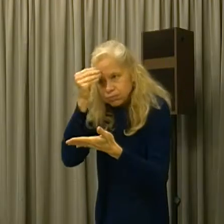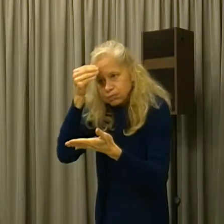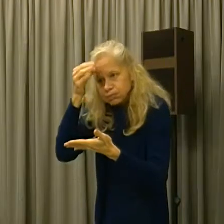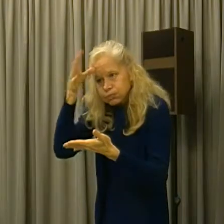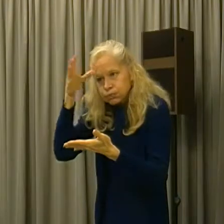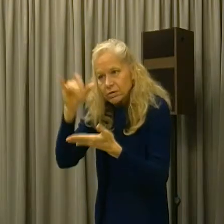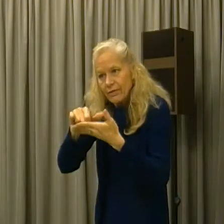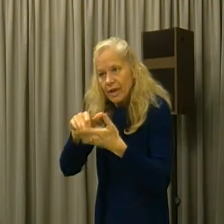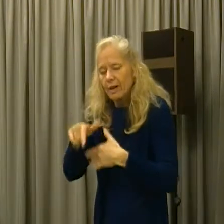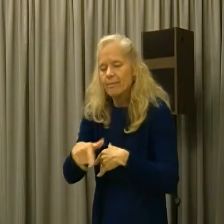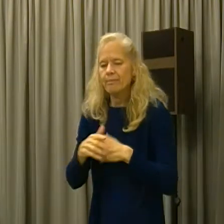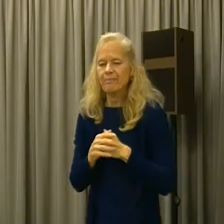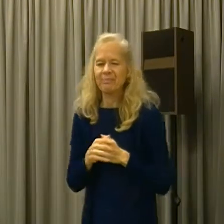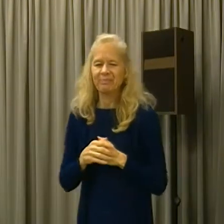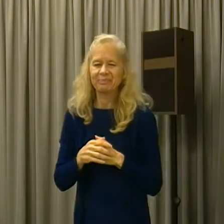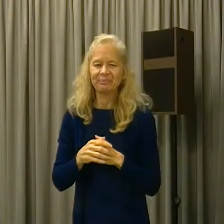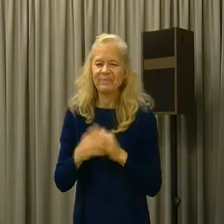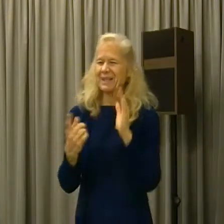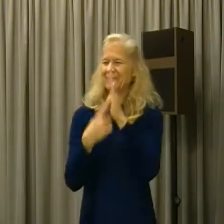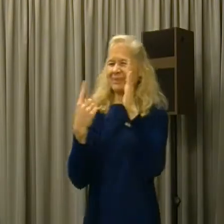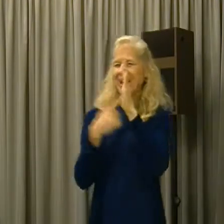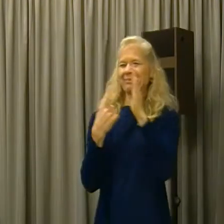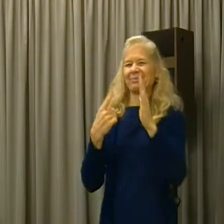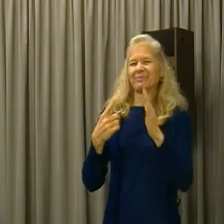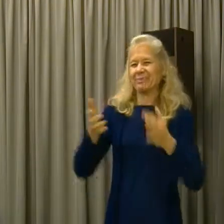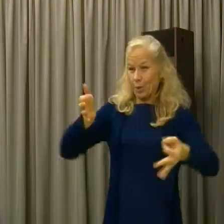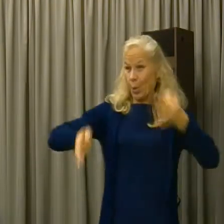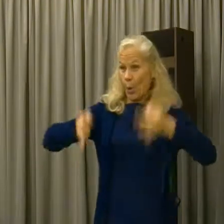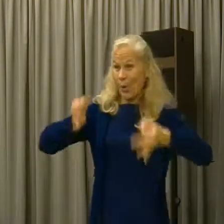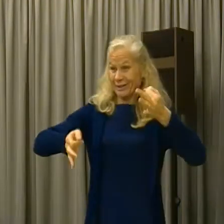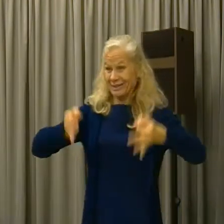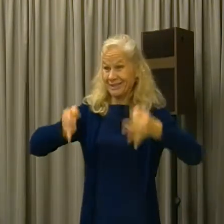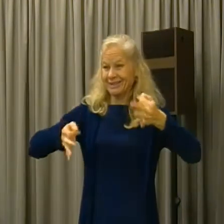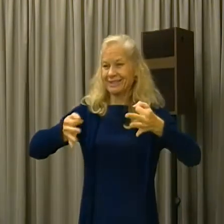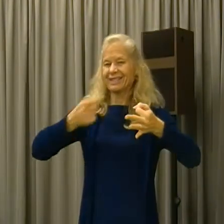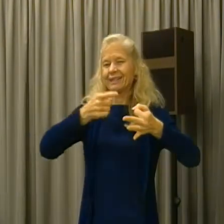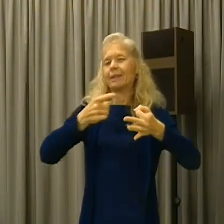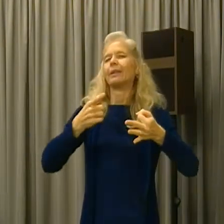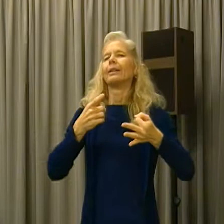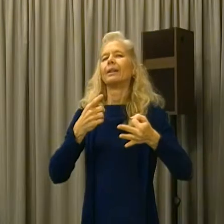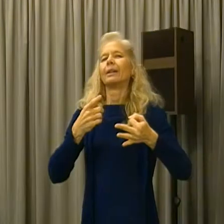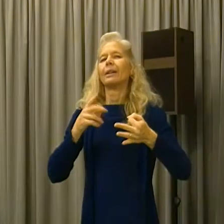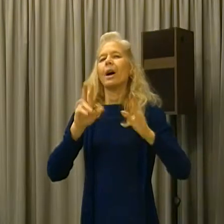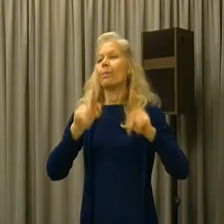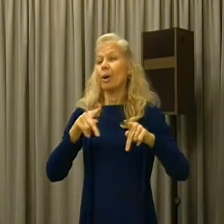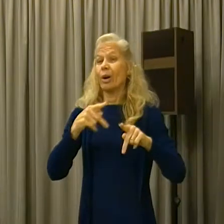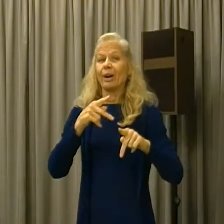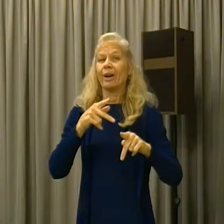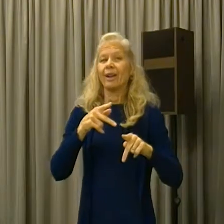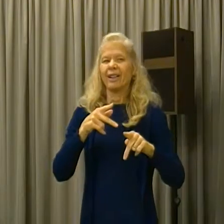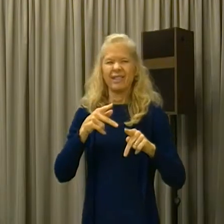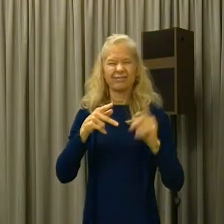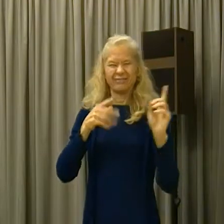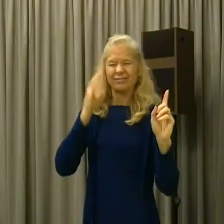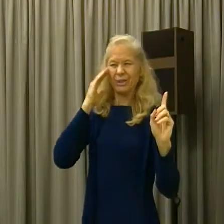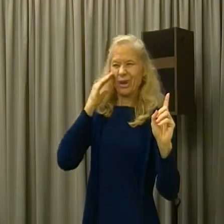one of the litigants, usually the losing one, in a court case say, they'll make the